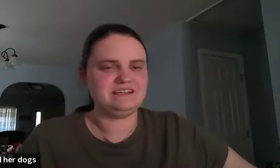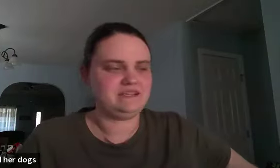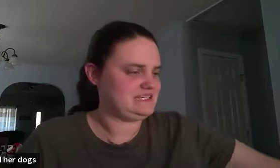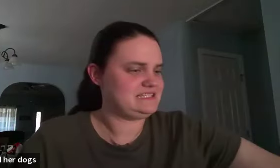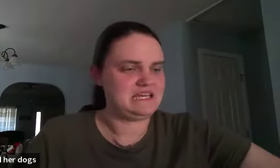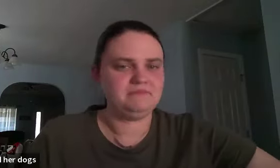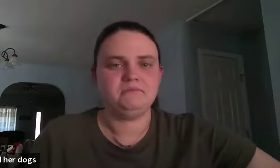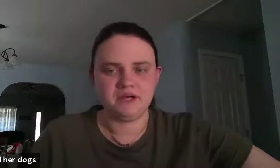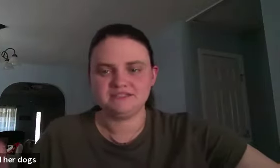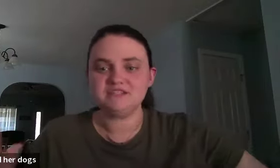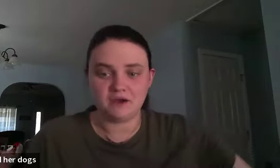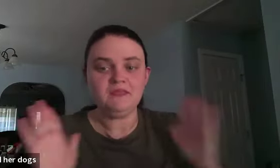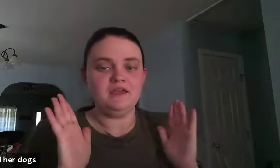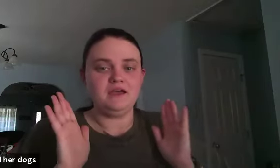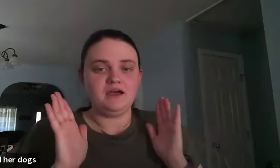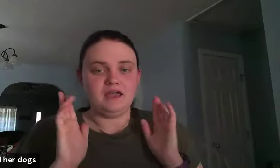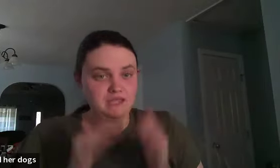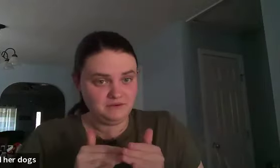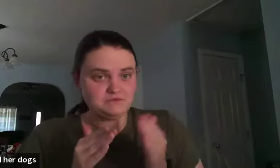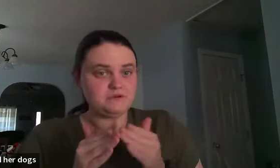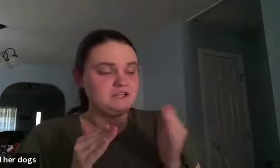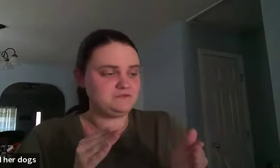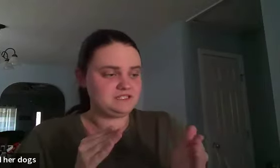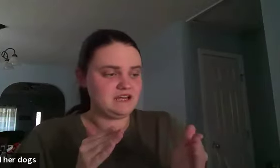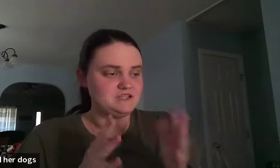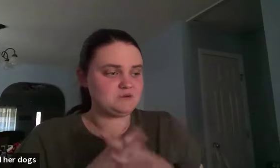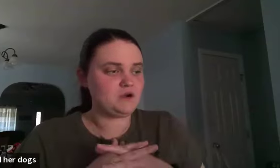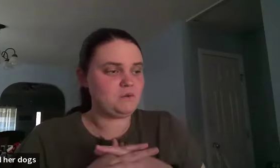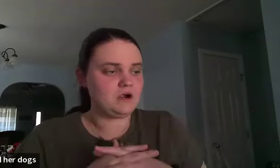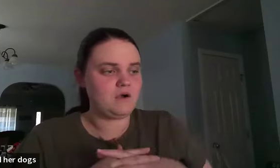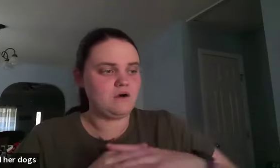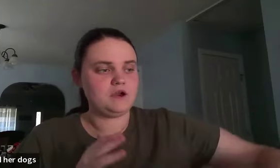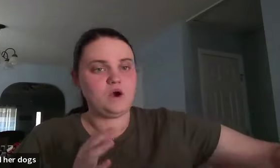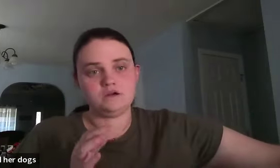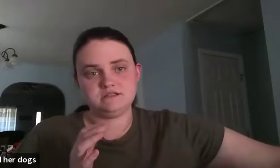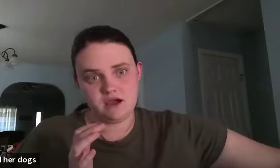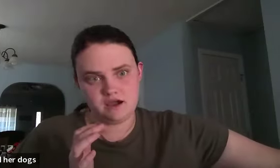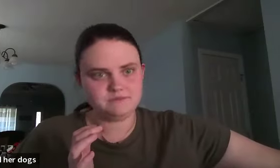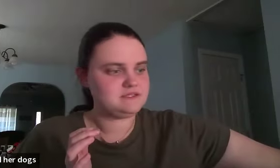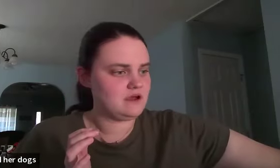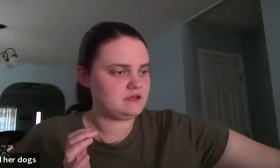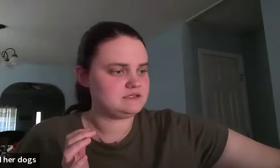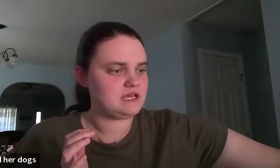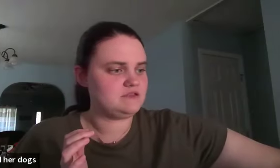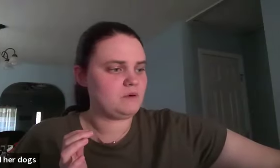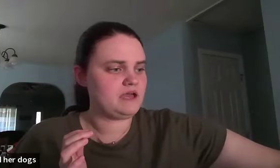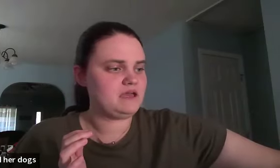our easiest thing. But so, anyways, what we're going to do for tonight is we're going to work on our time signs. And the way